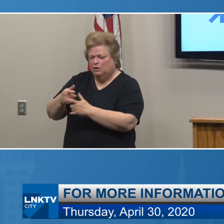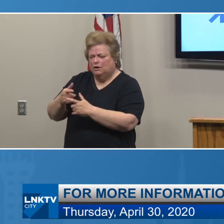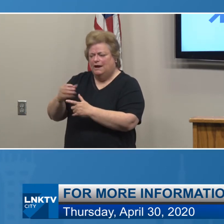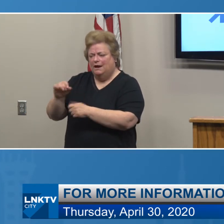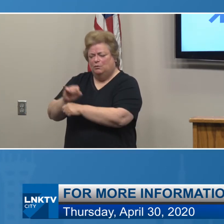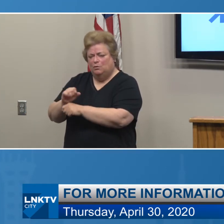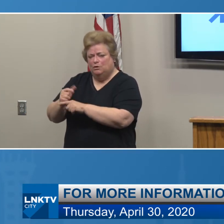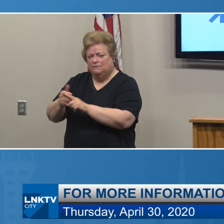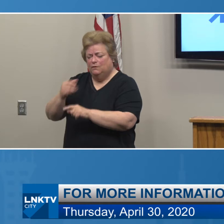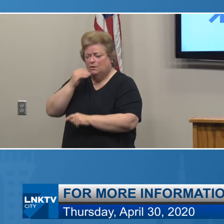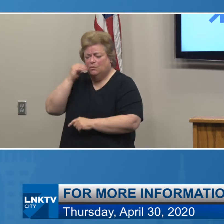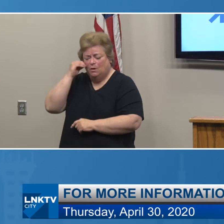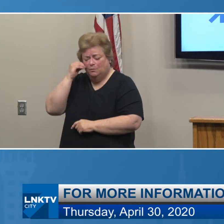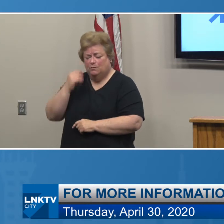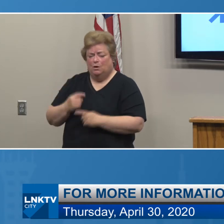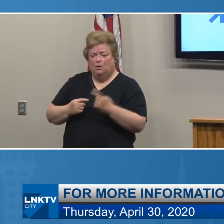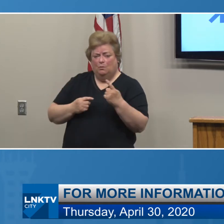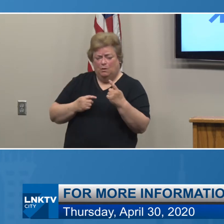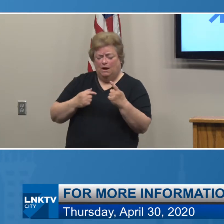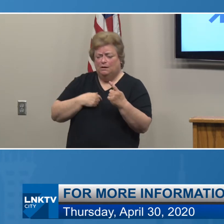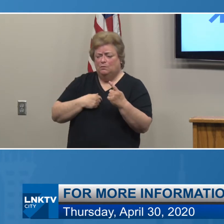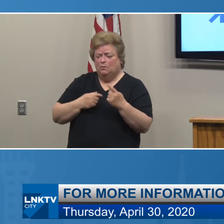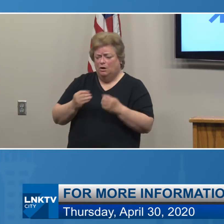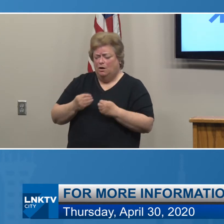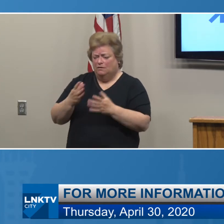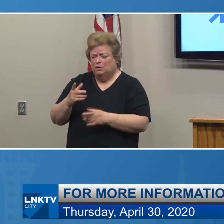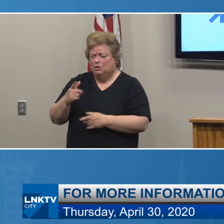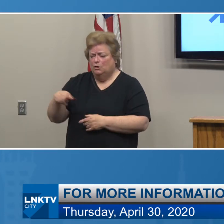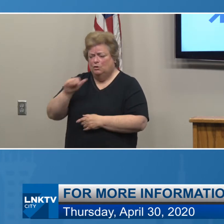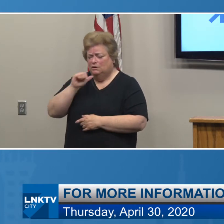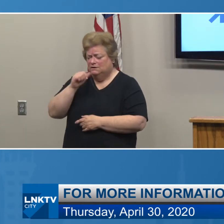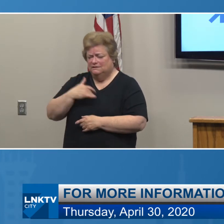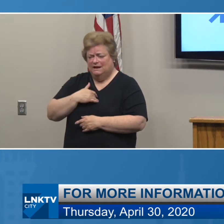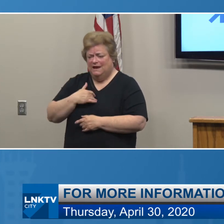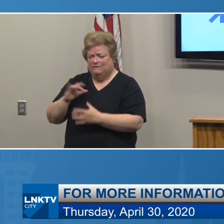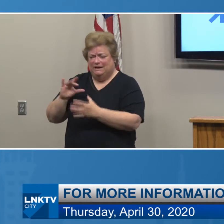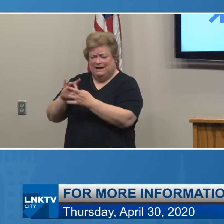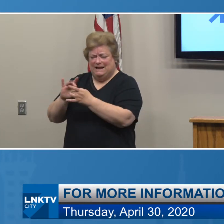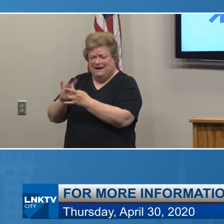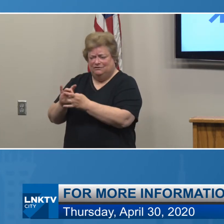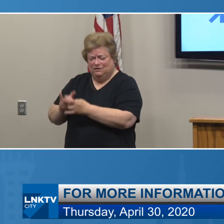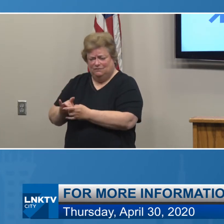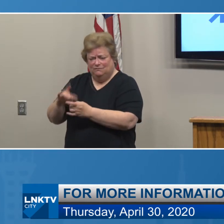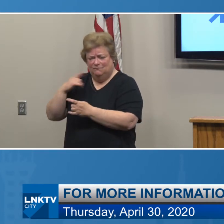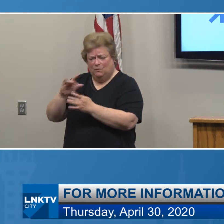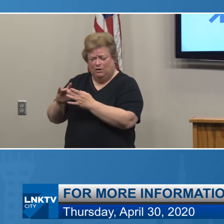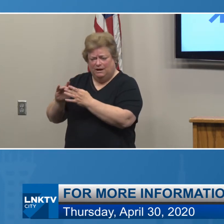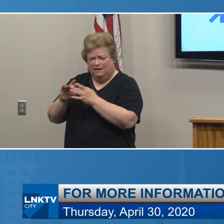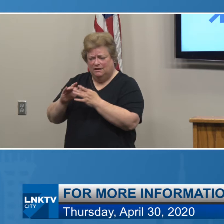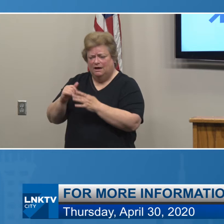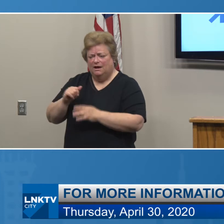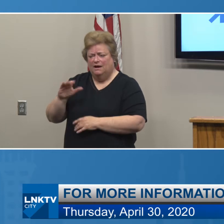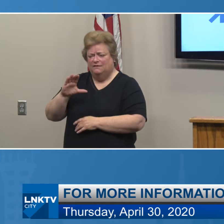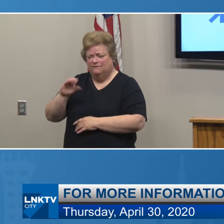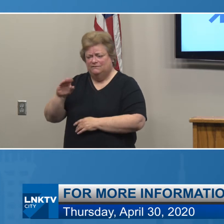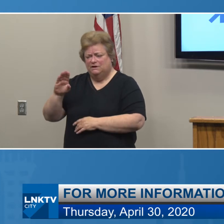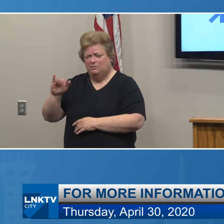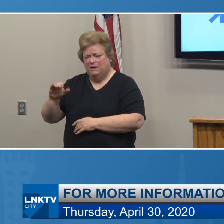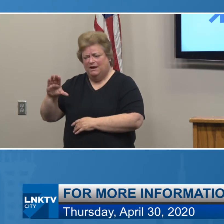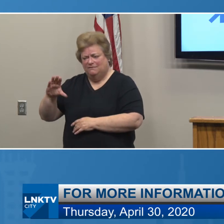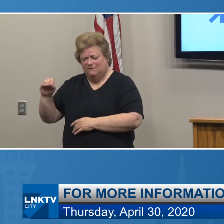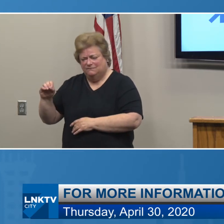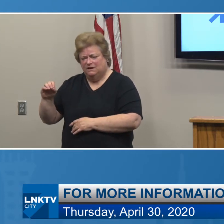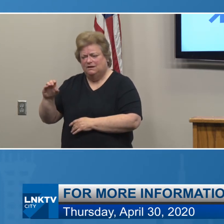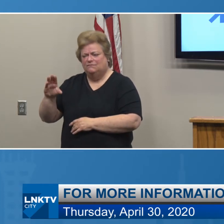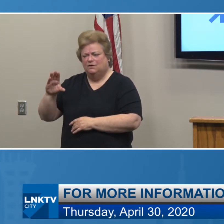home? One, we're offering anyone who doesn't have a wireline connectivity today a 50 by 50 service, that's 50